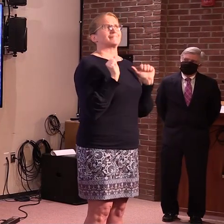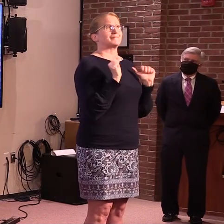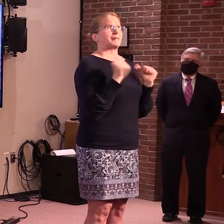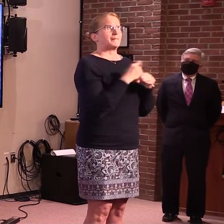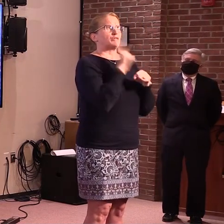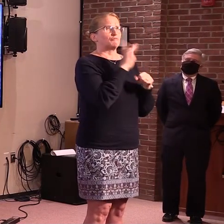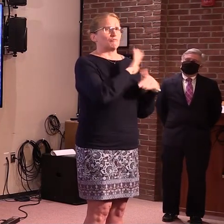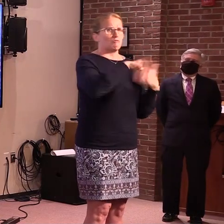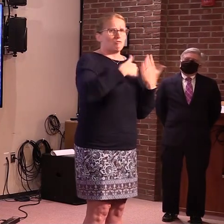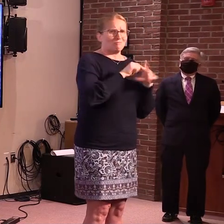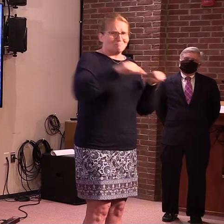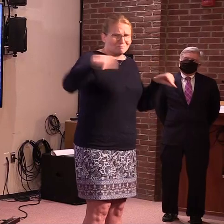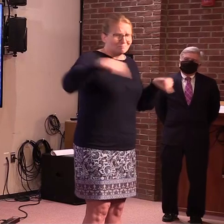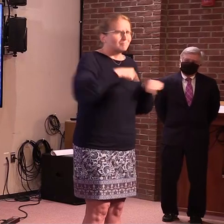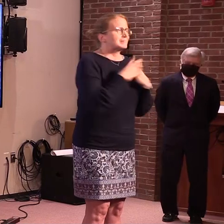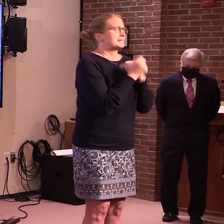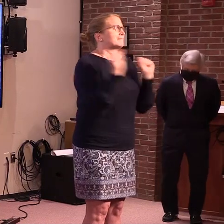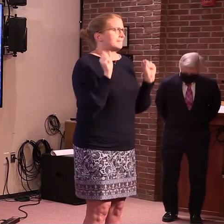keep everyone safe.